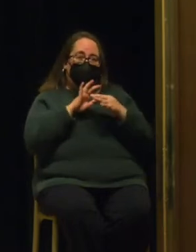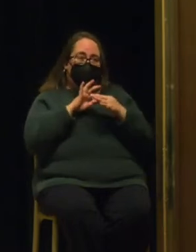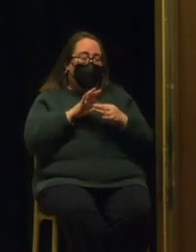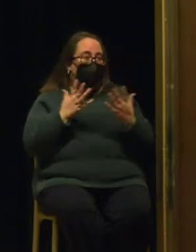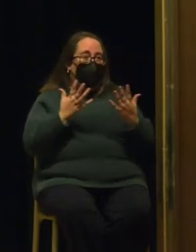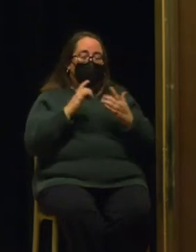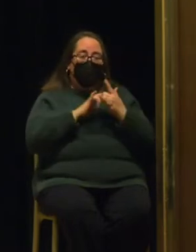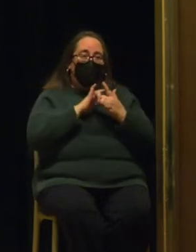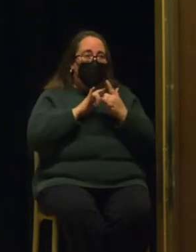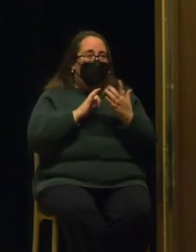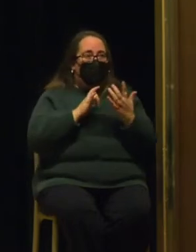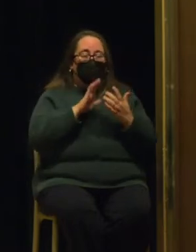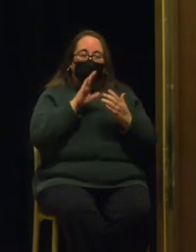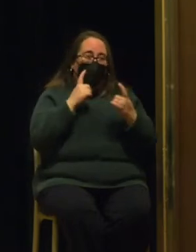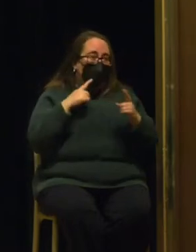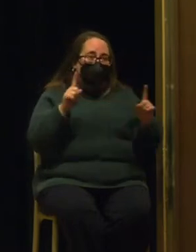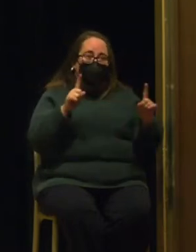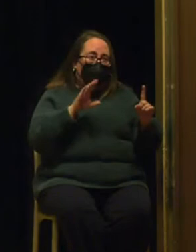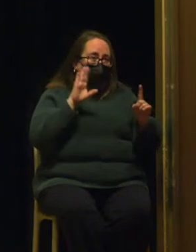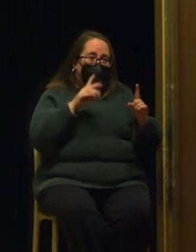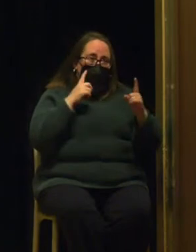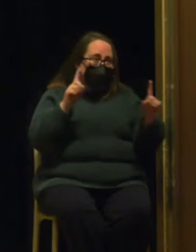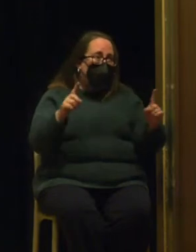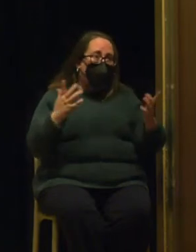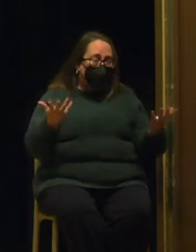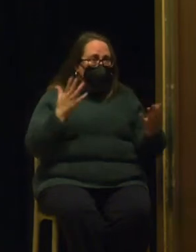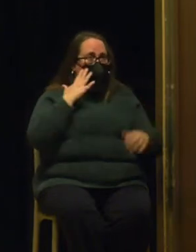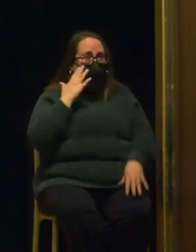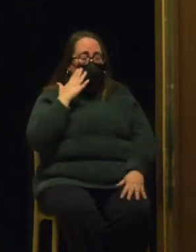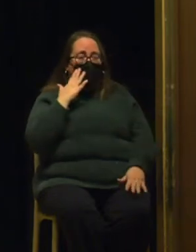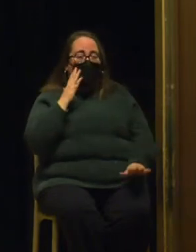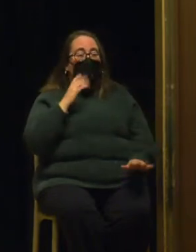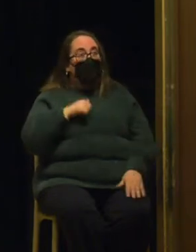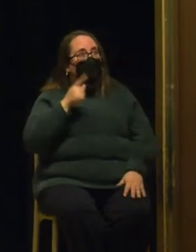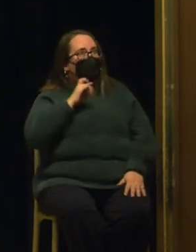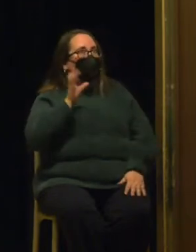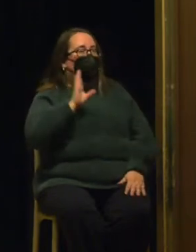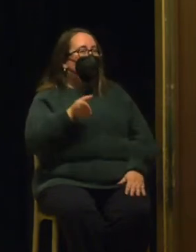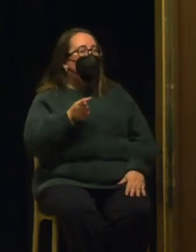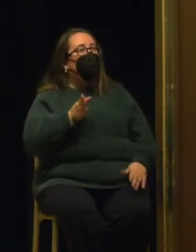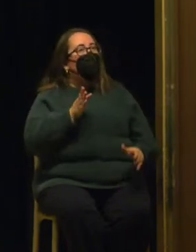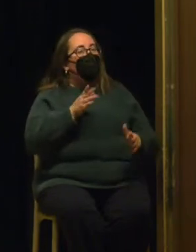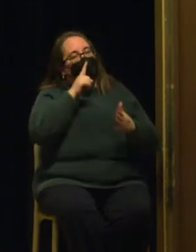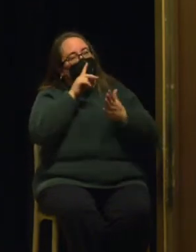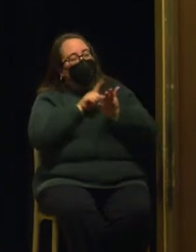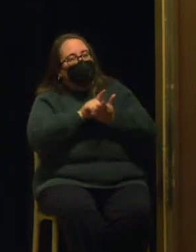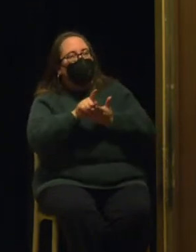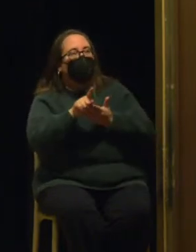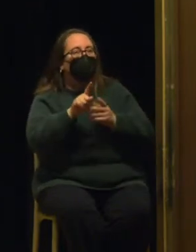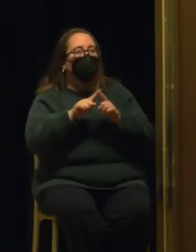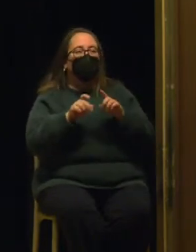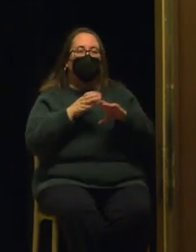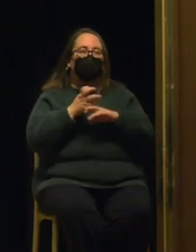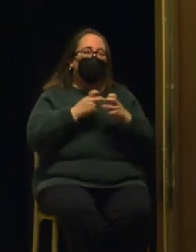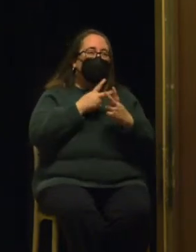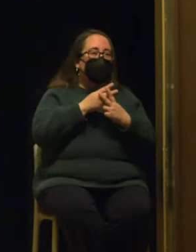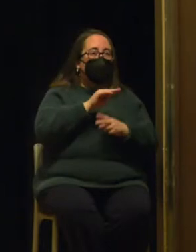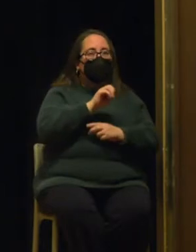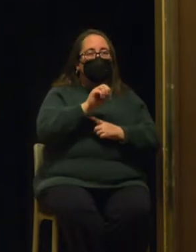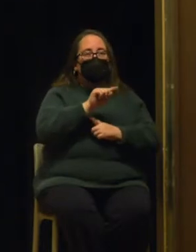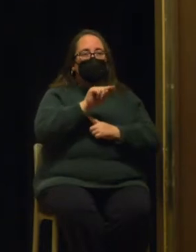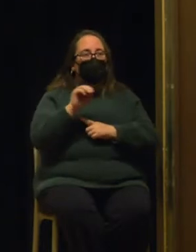just hardly ever works out. Yeah. You know, even if you think it's working out. Yeah. And after the Me Too and Time's